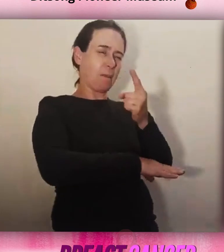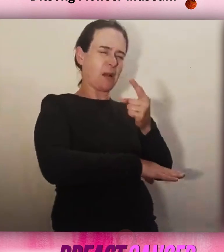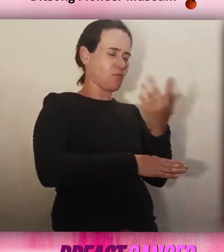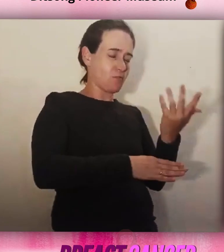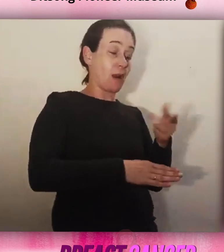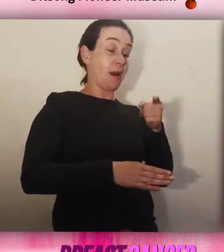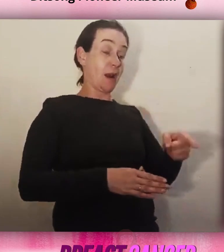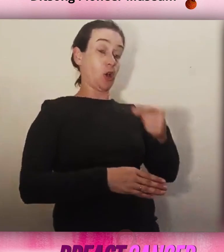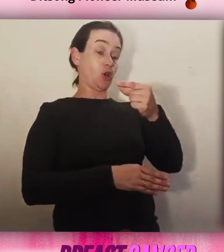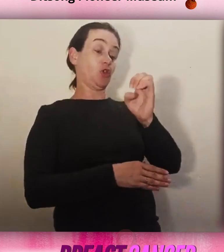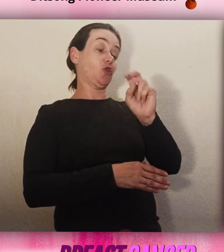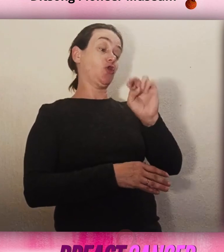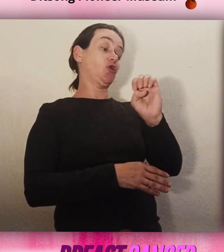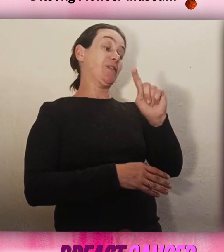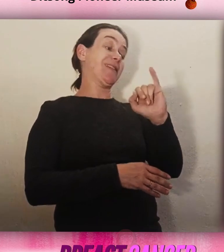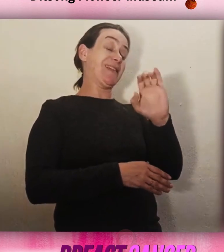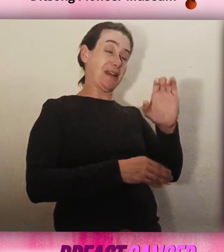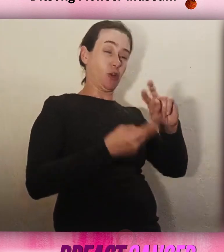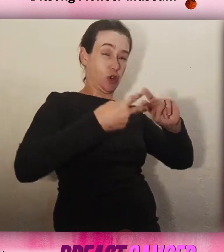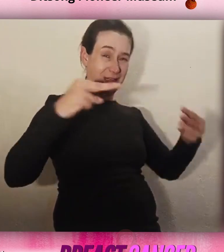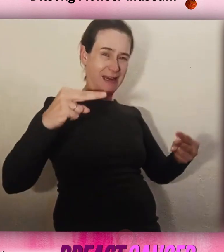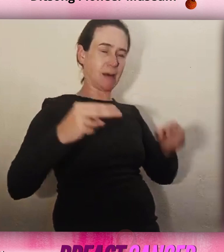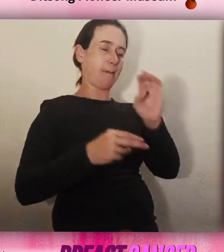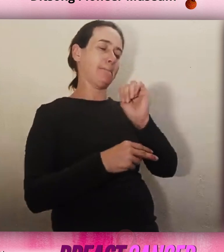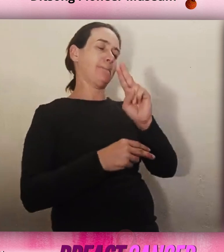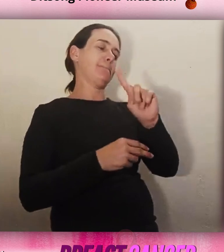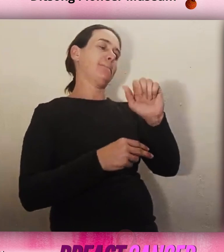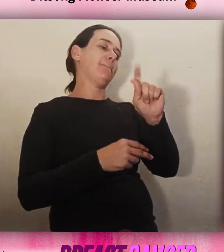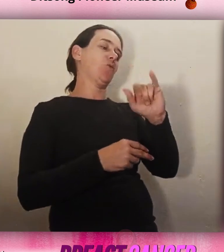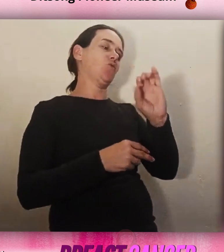cancer occurs when there's genetic mutations,